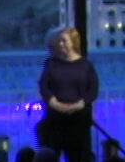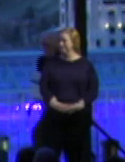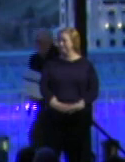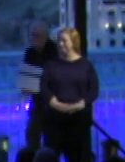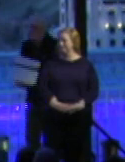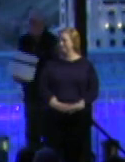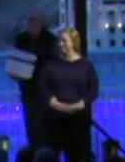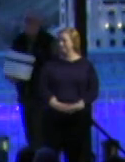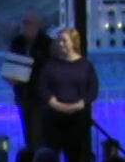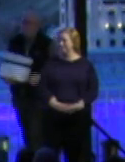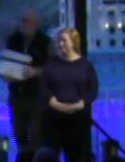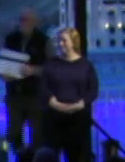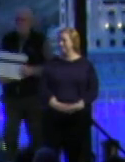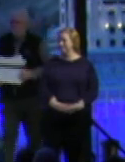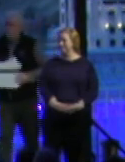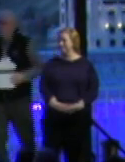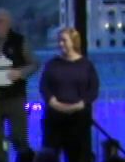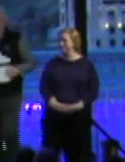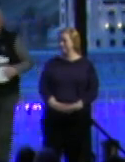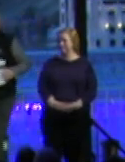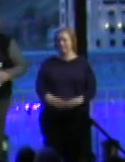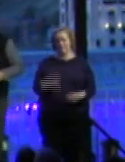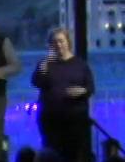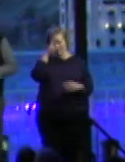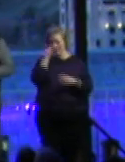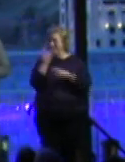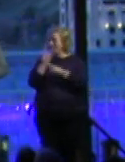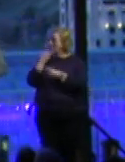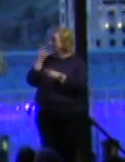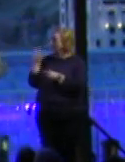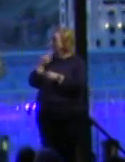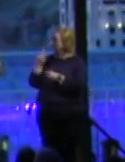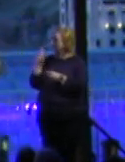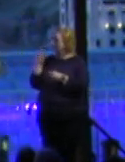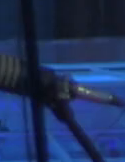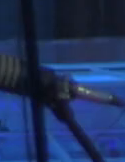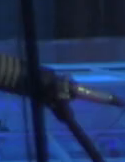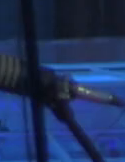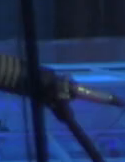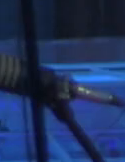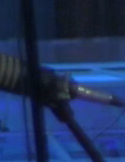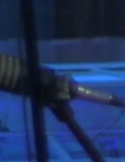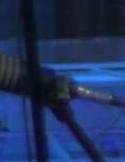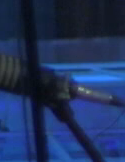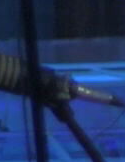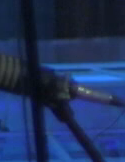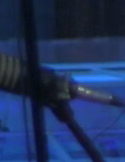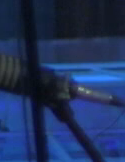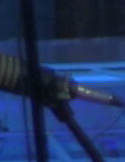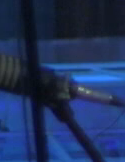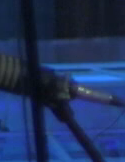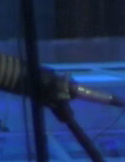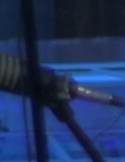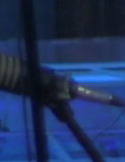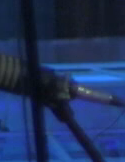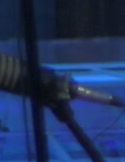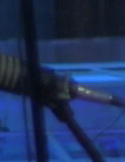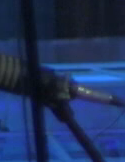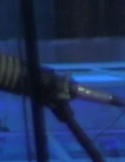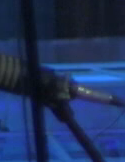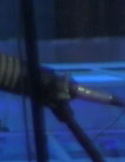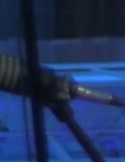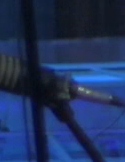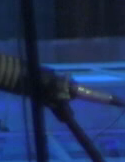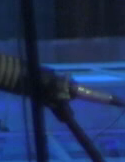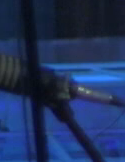Here we go. For a second, I thought you were playing the Here Comes the Bride for the marriage theme. But I